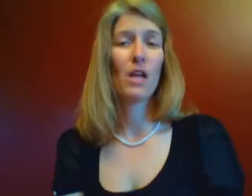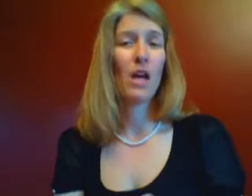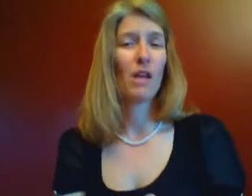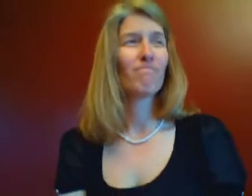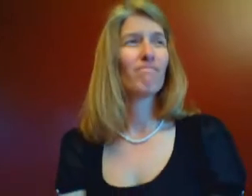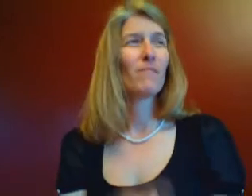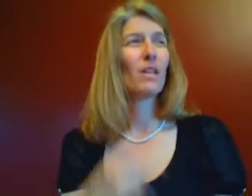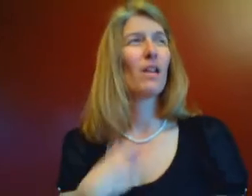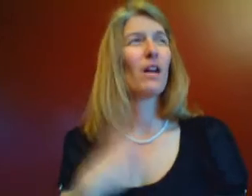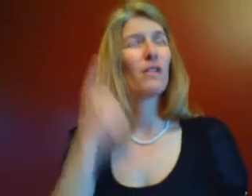at